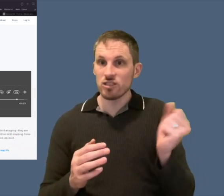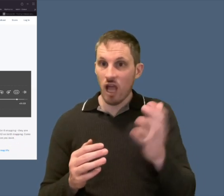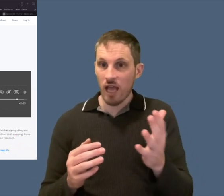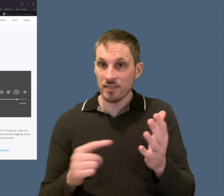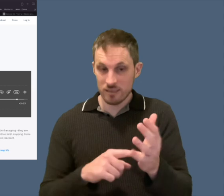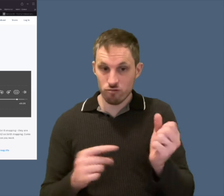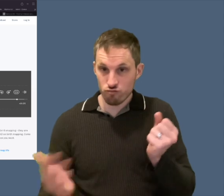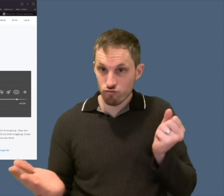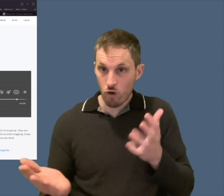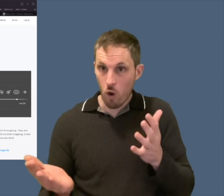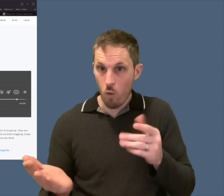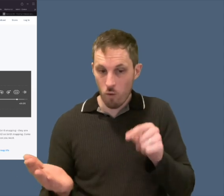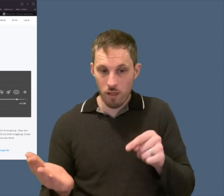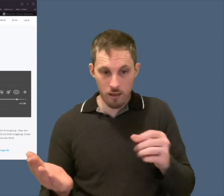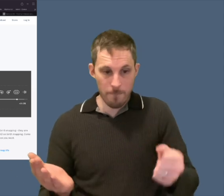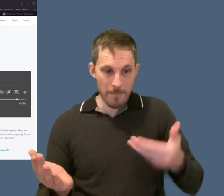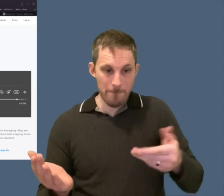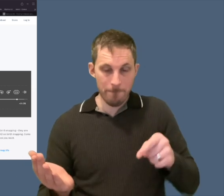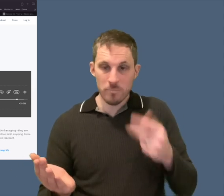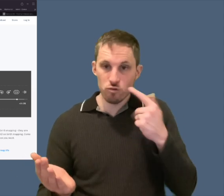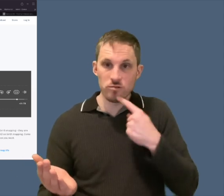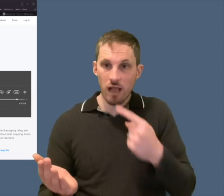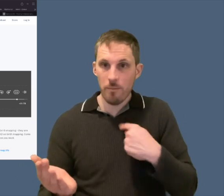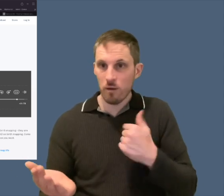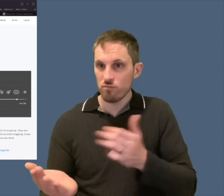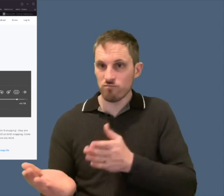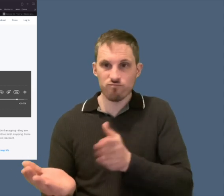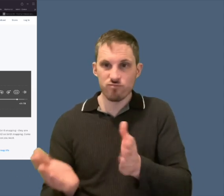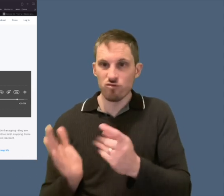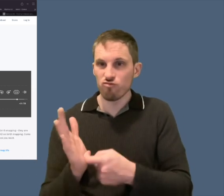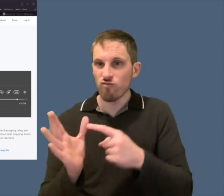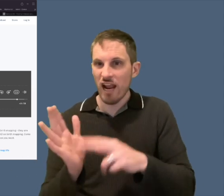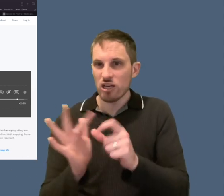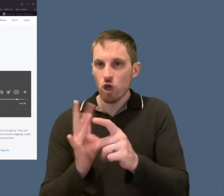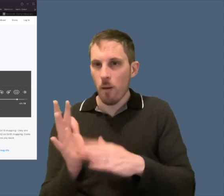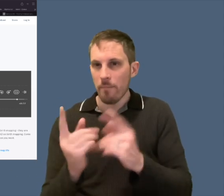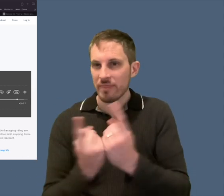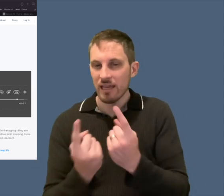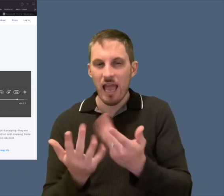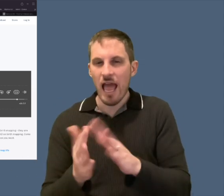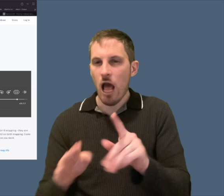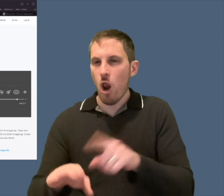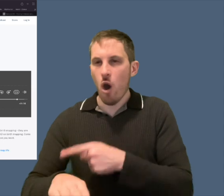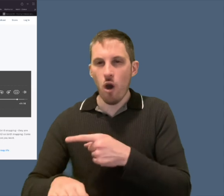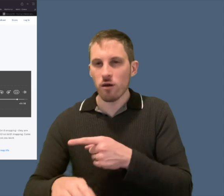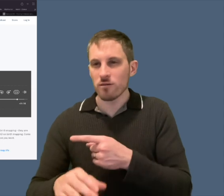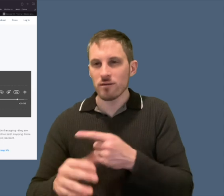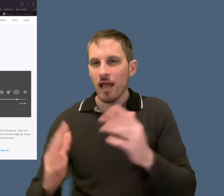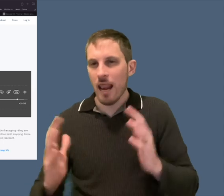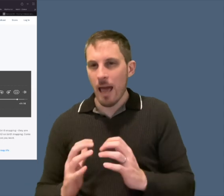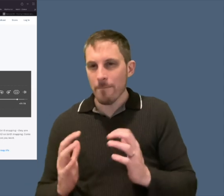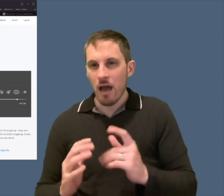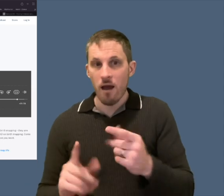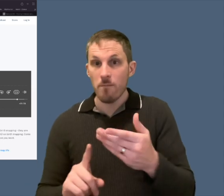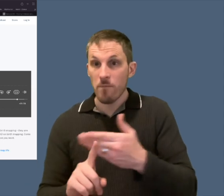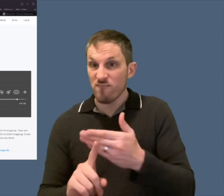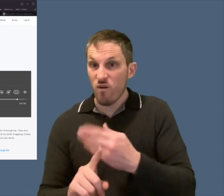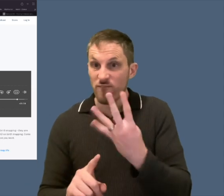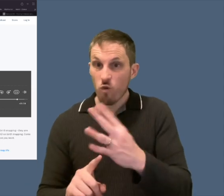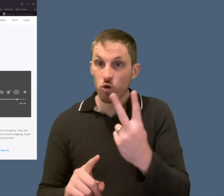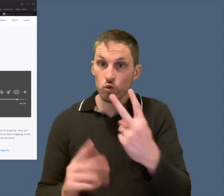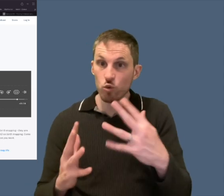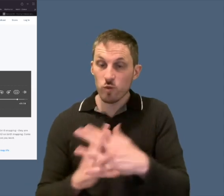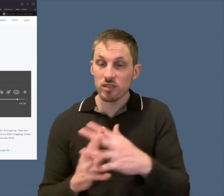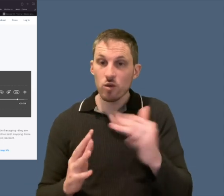comes up with the direction that you're going to go in, the random thing. How long does it take for labour to start? Do you go into labour before 42 weeks, or are